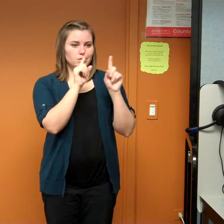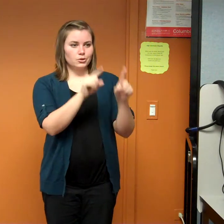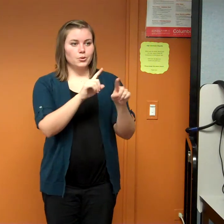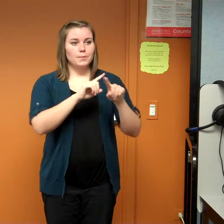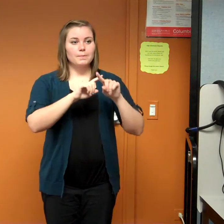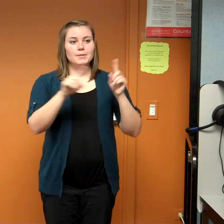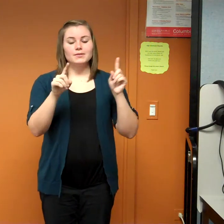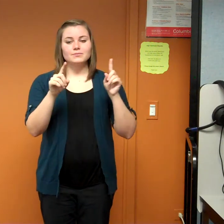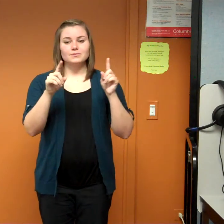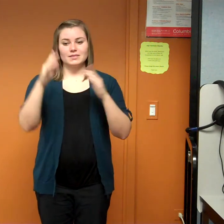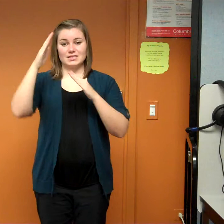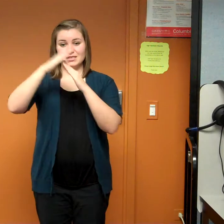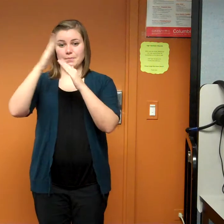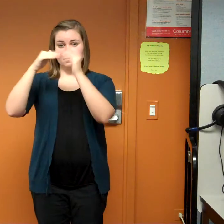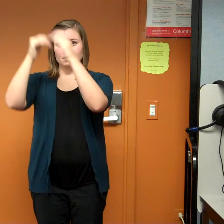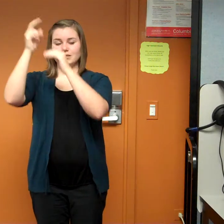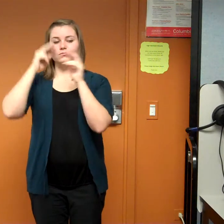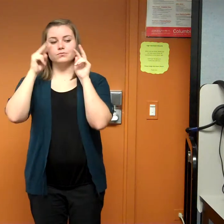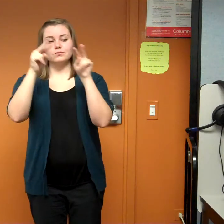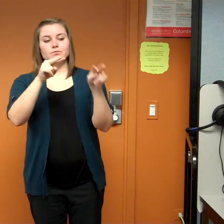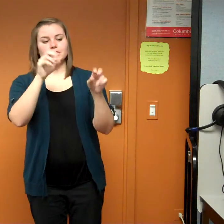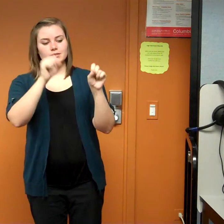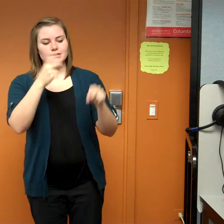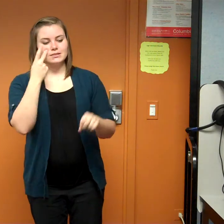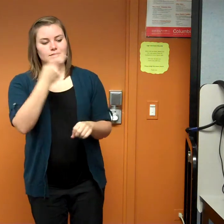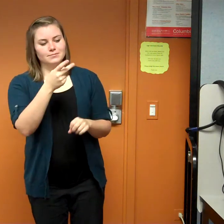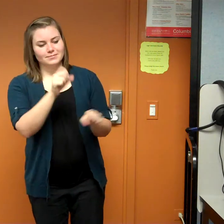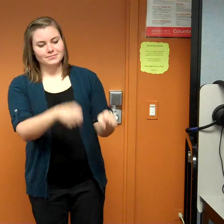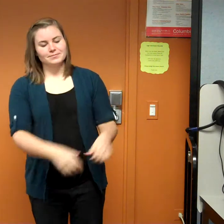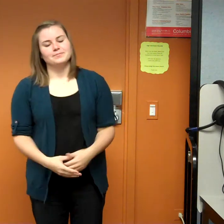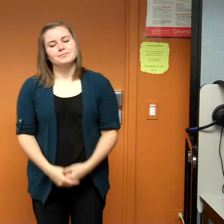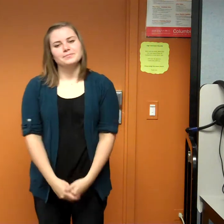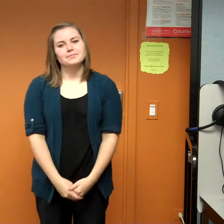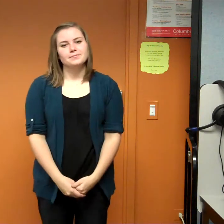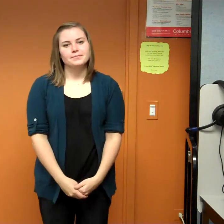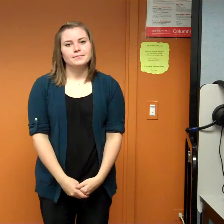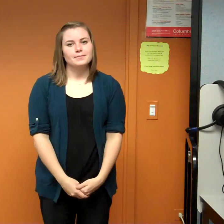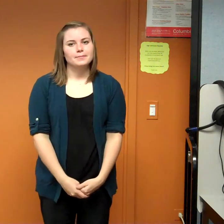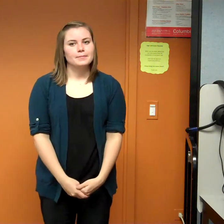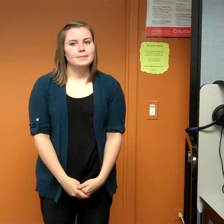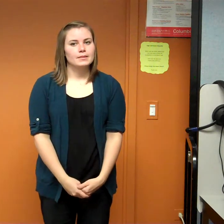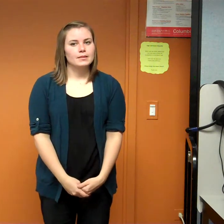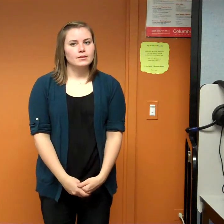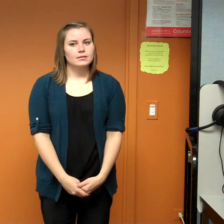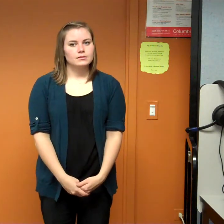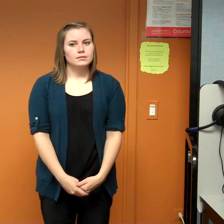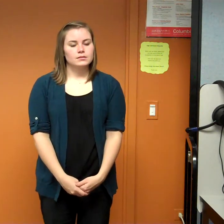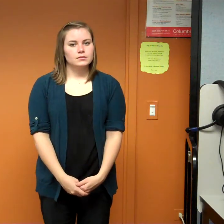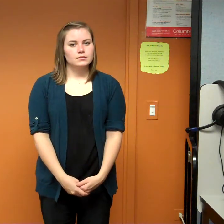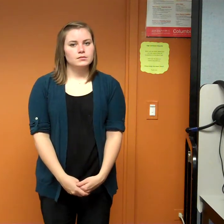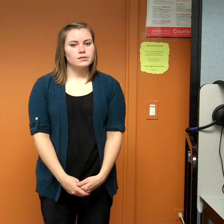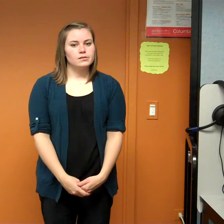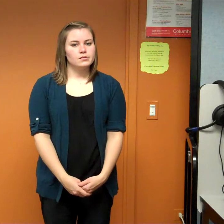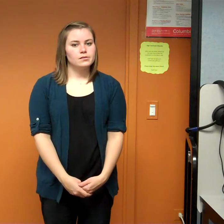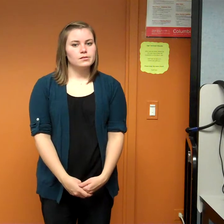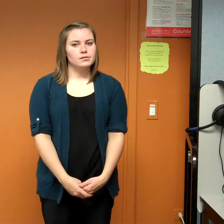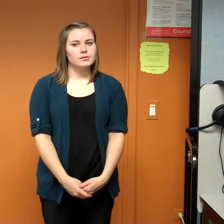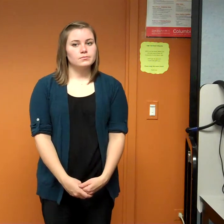Building, so that's my claim to the Statue of Liberty. And then, unfortunately, the whole time I was there, I didn't take a single